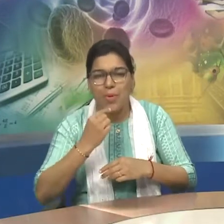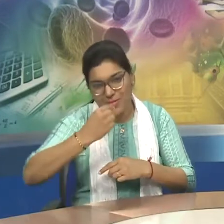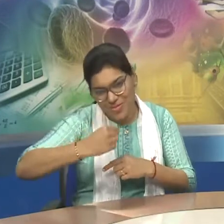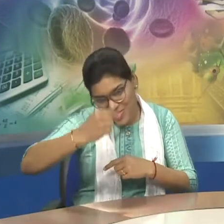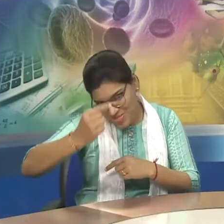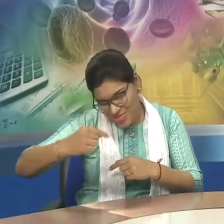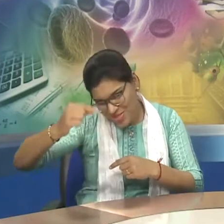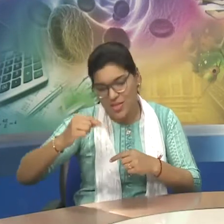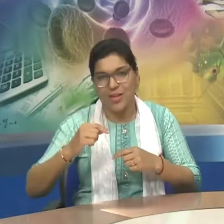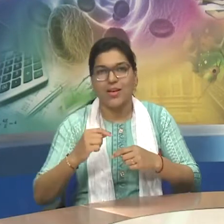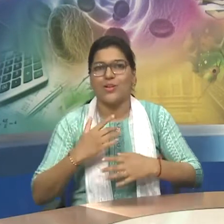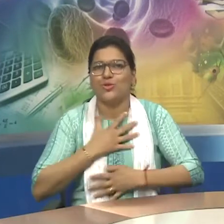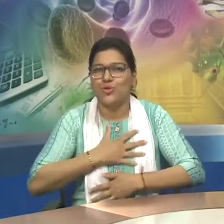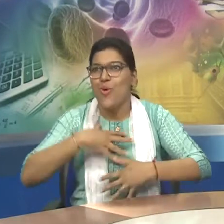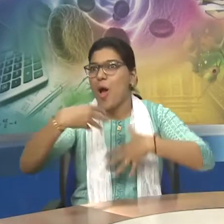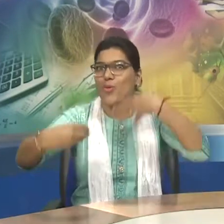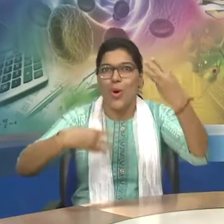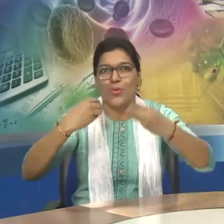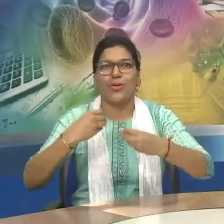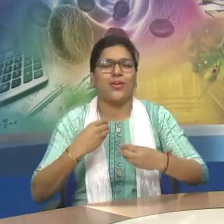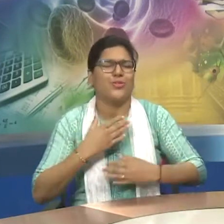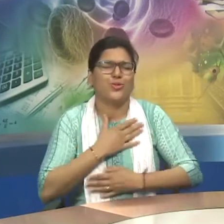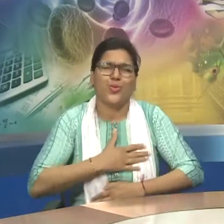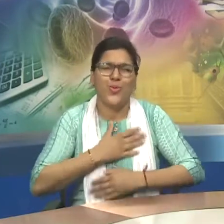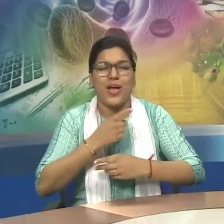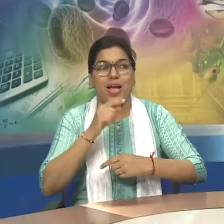inadequate for understanding